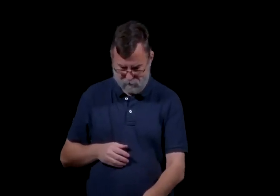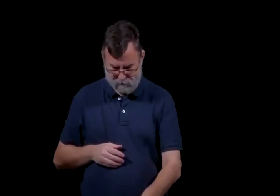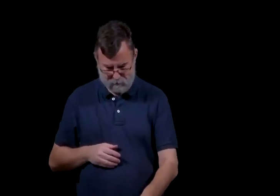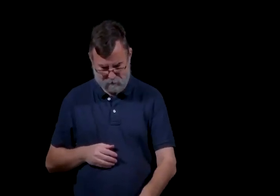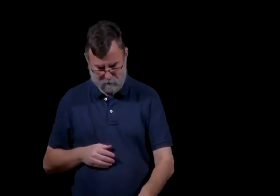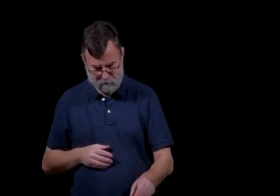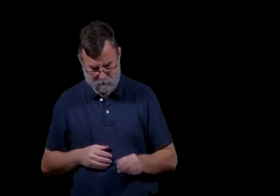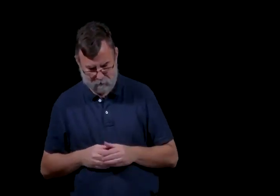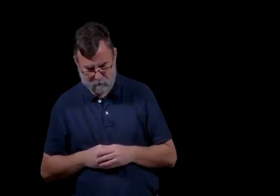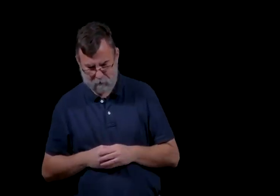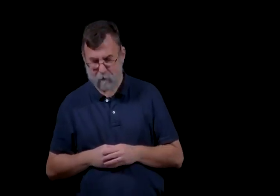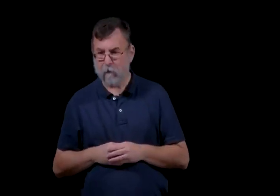Anyone else?